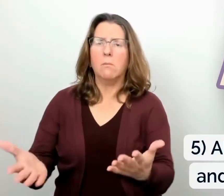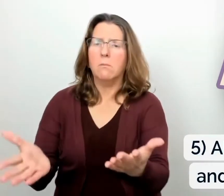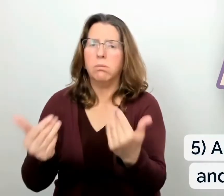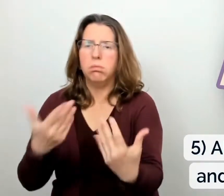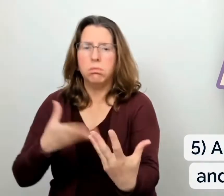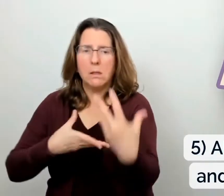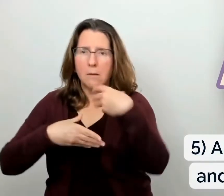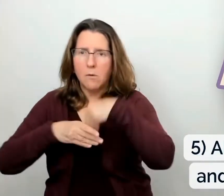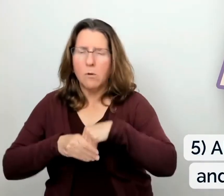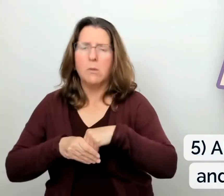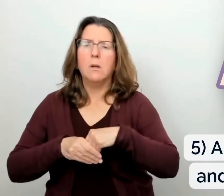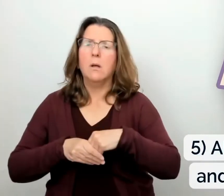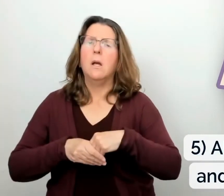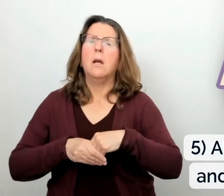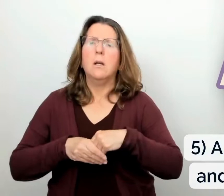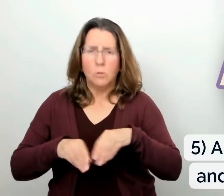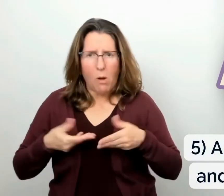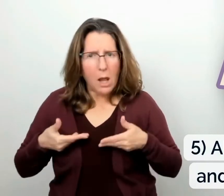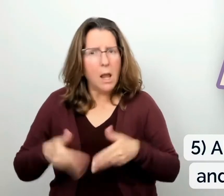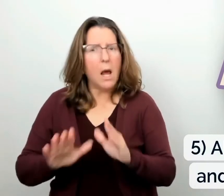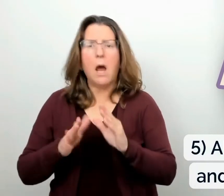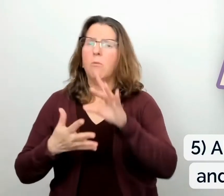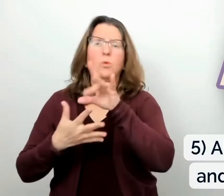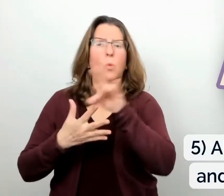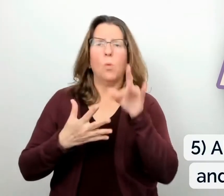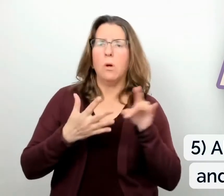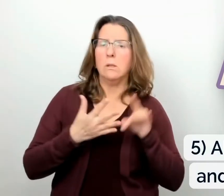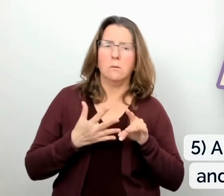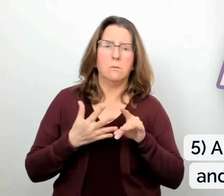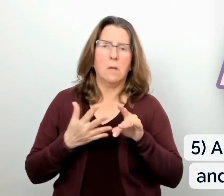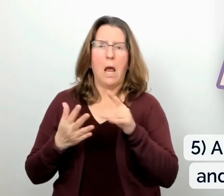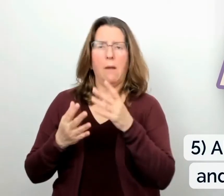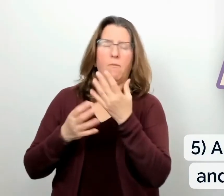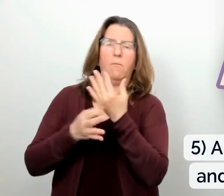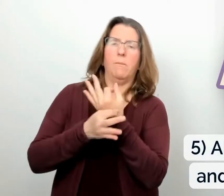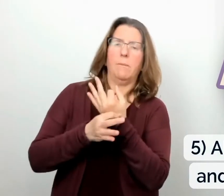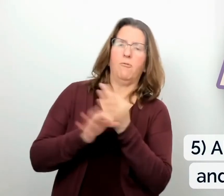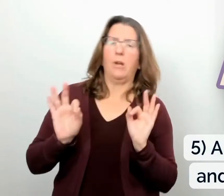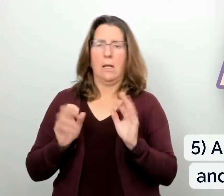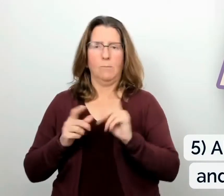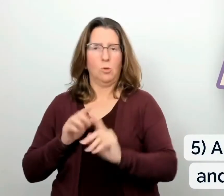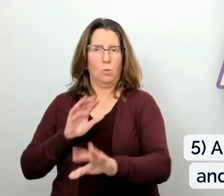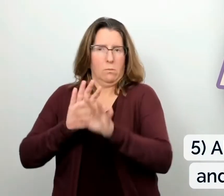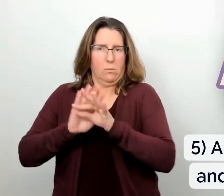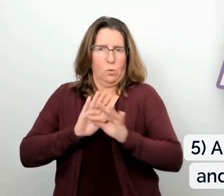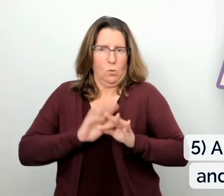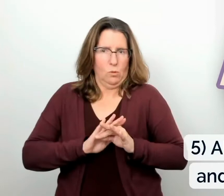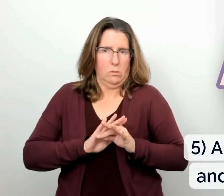Another strategy to encourage engagement is to allow the students choice and autonomy.